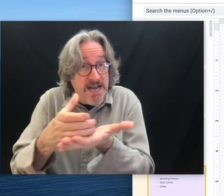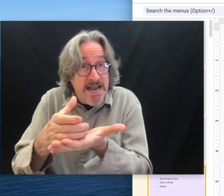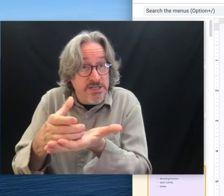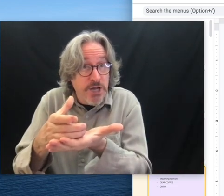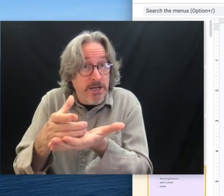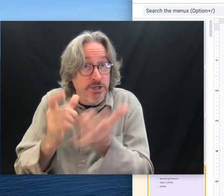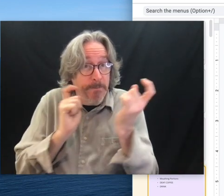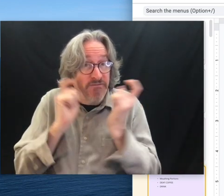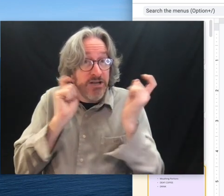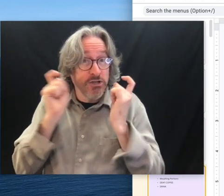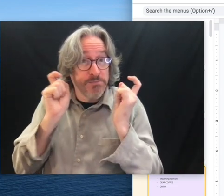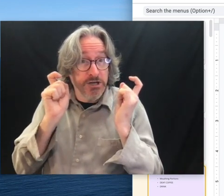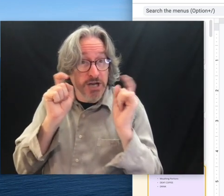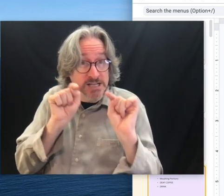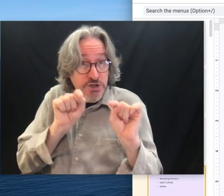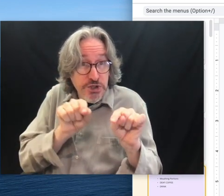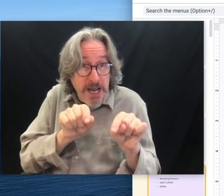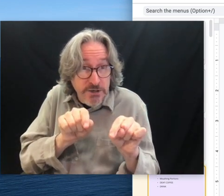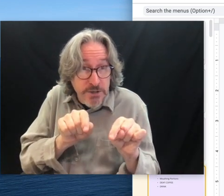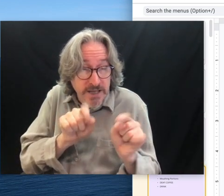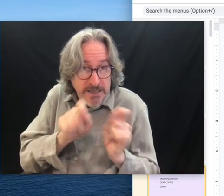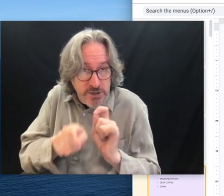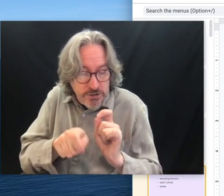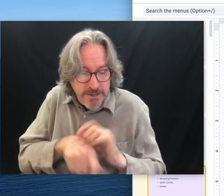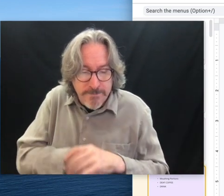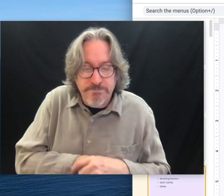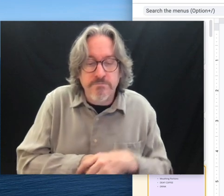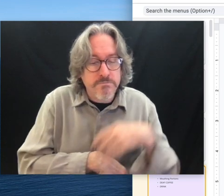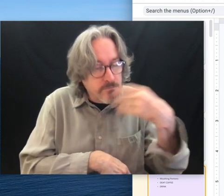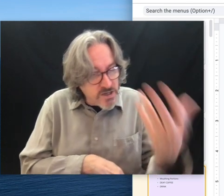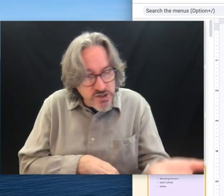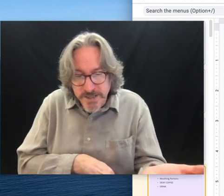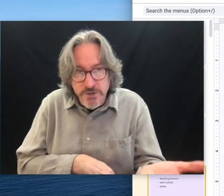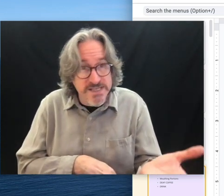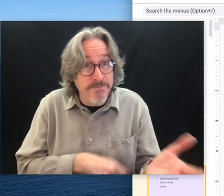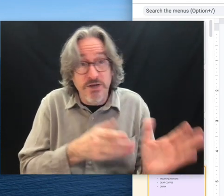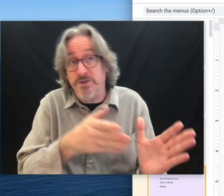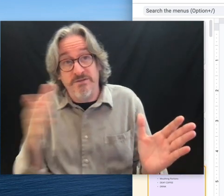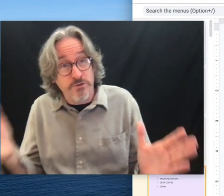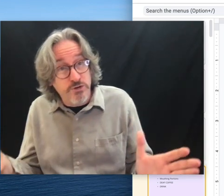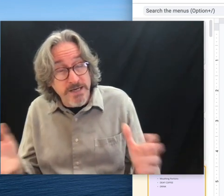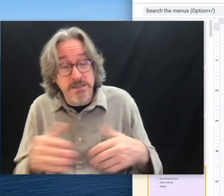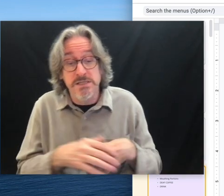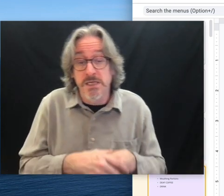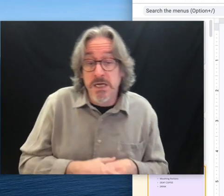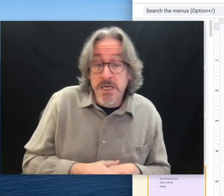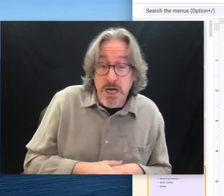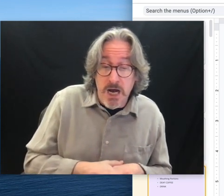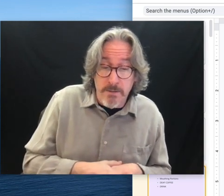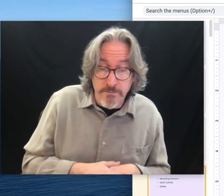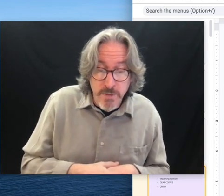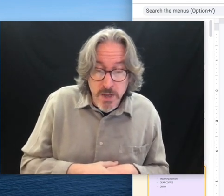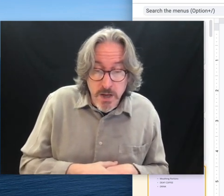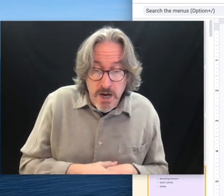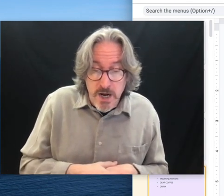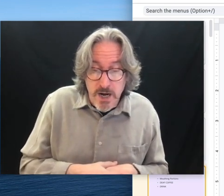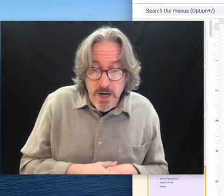the sign hasn't changed. My facial expression has changed the meaning, has altered that. So we can do the same thing with different drinks.